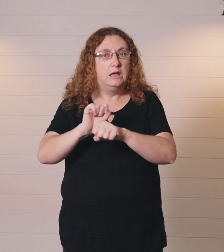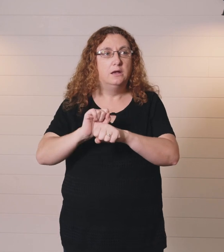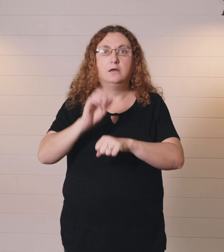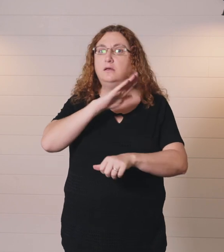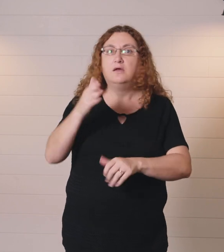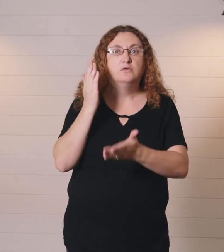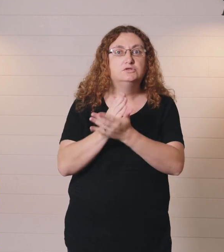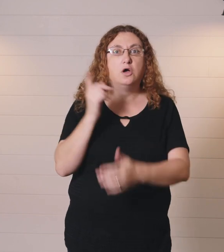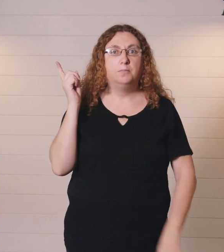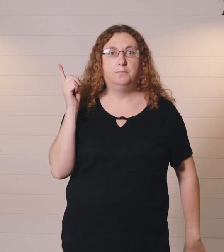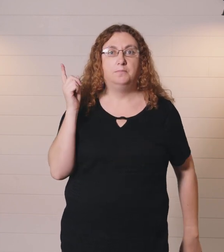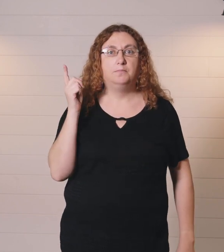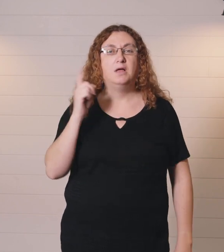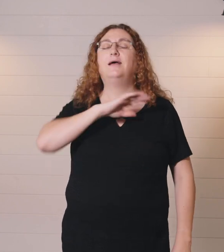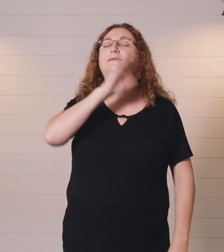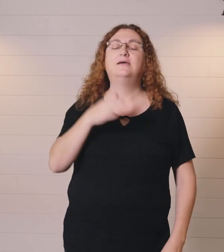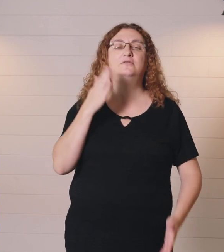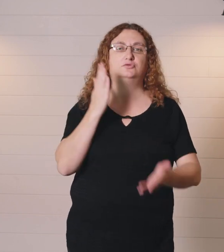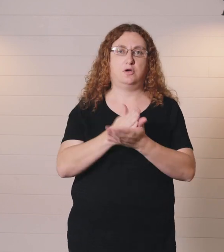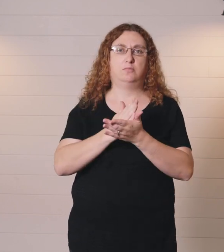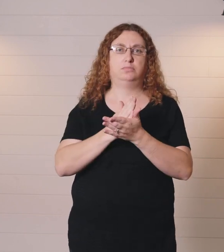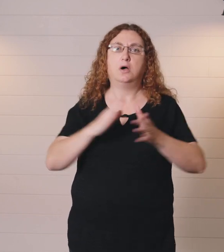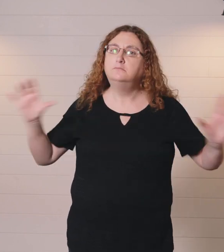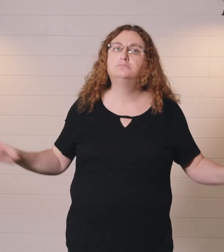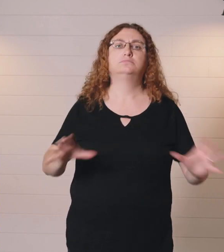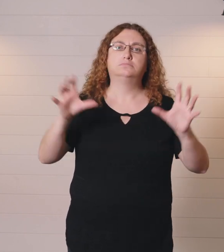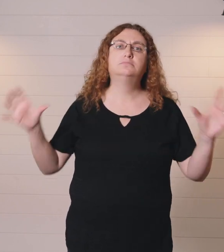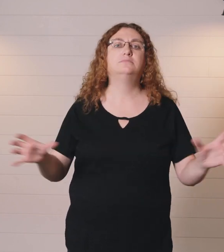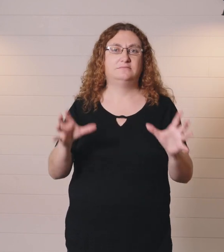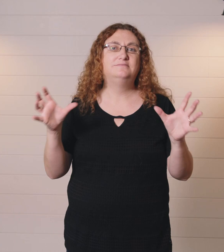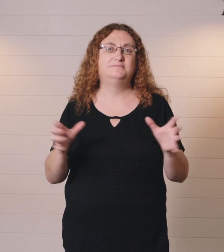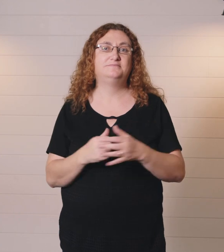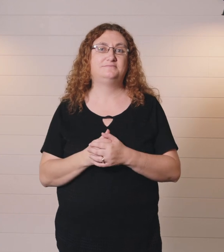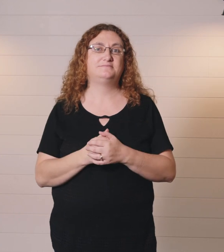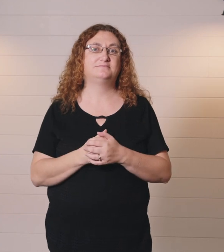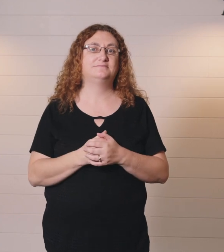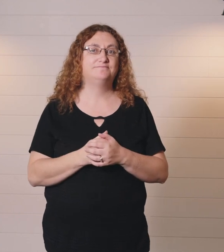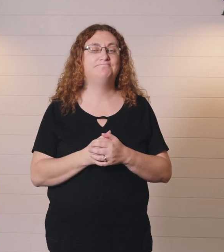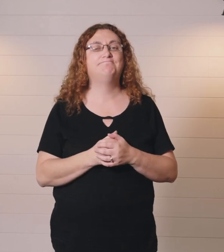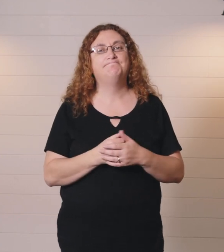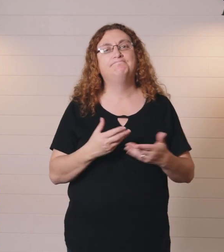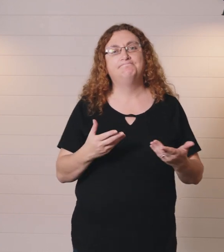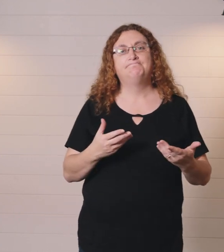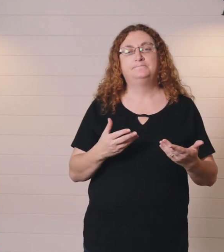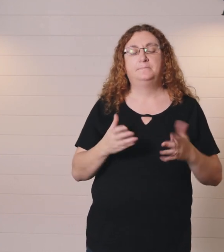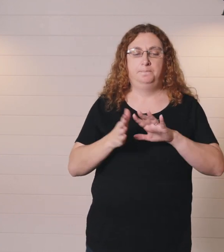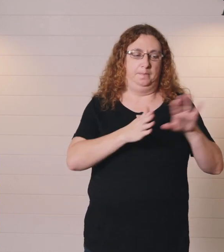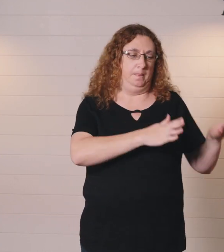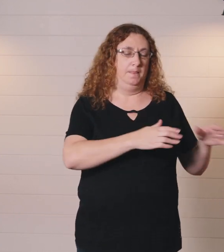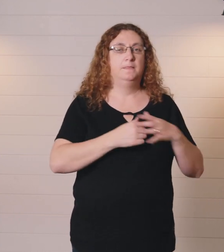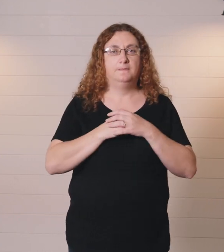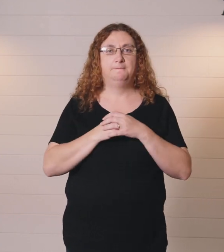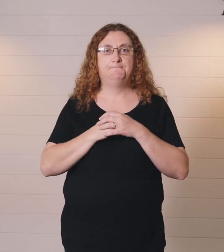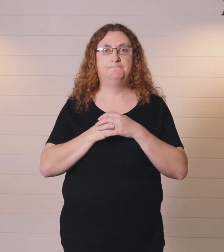You never stop working." You see, at some points along our journey of life, I think